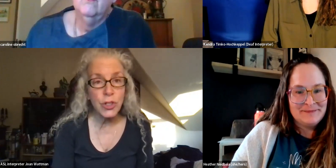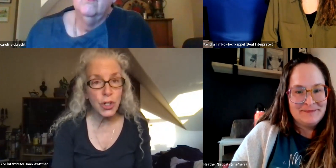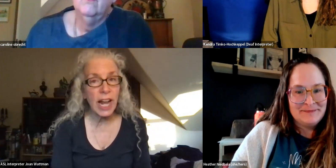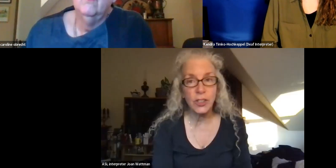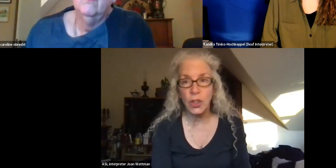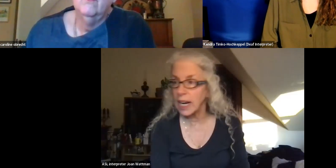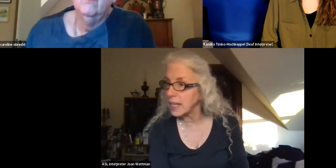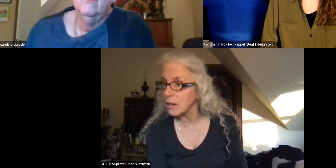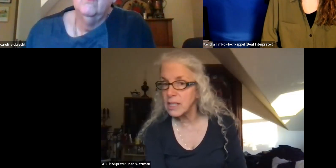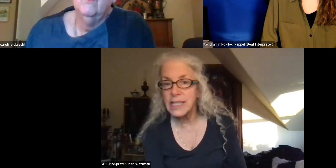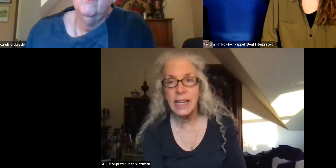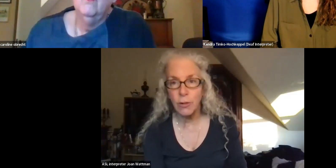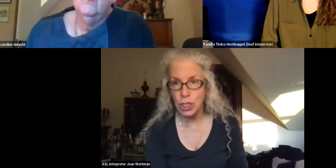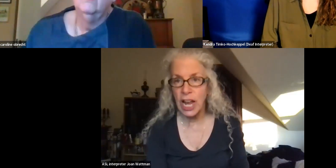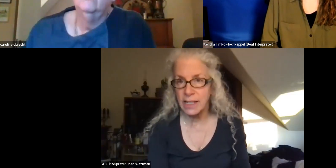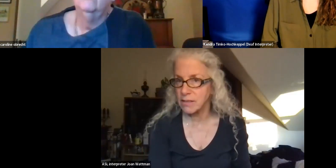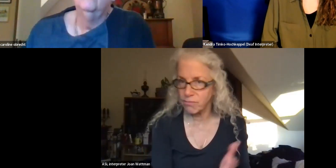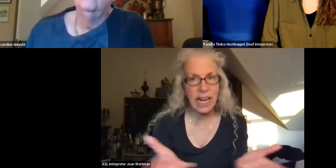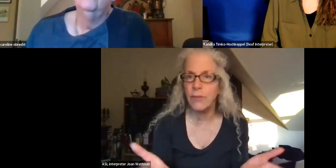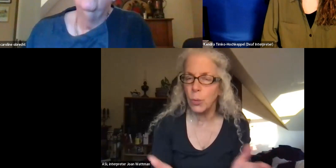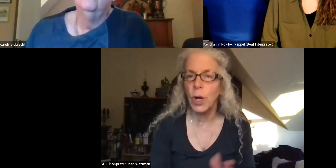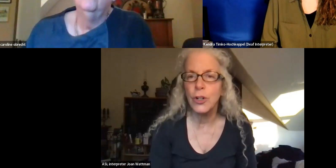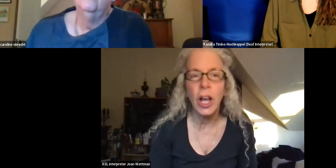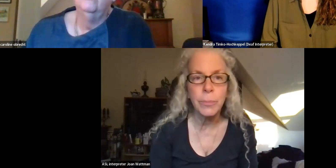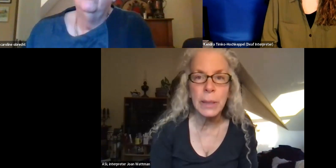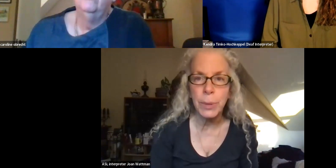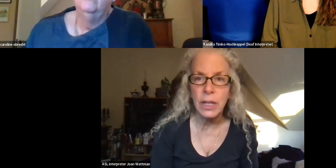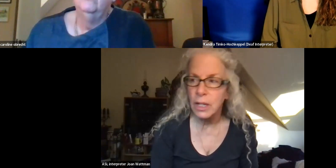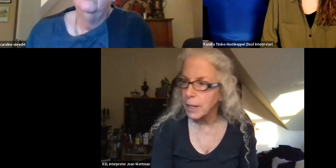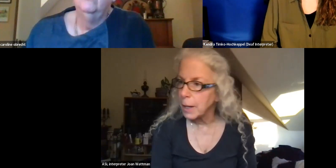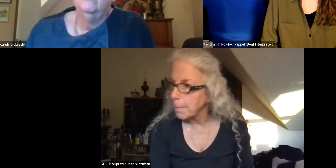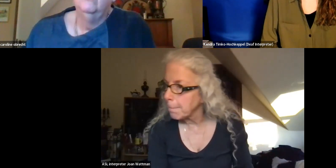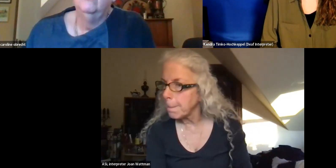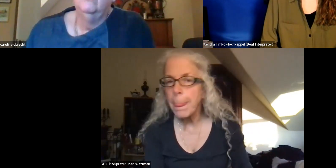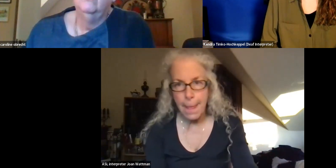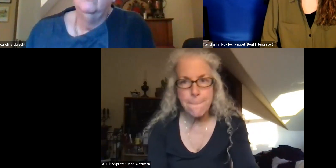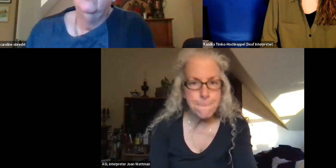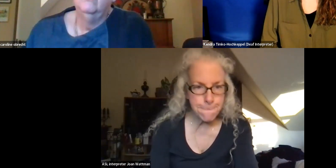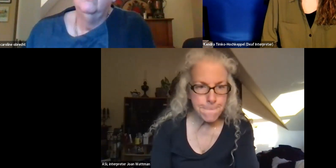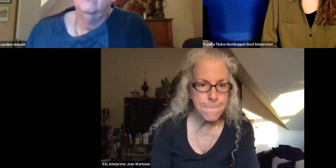able to use the chat so that I can send out chats to everyone or to other people.